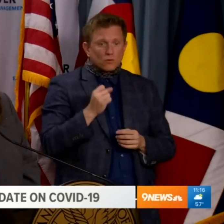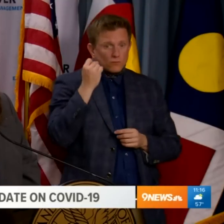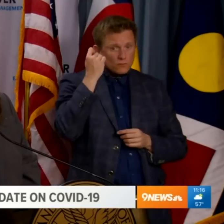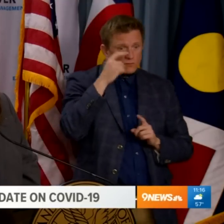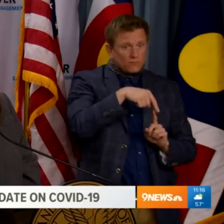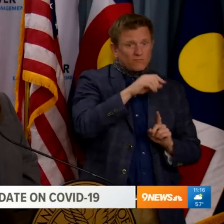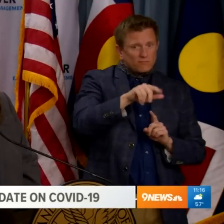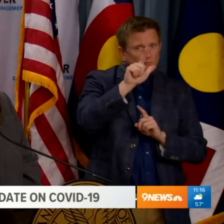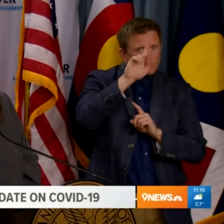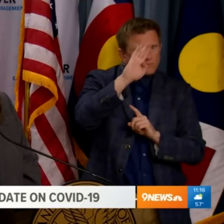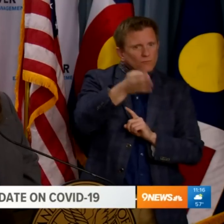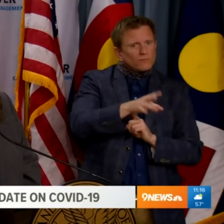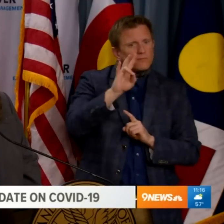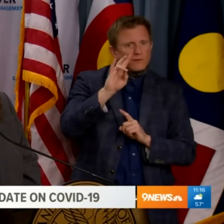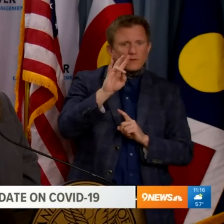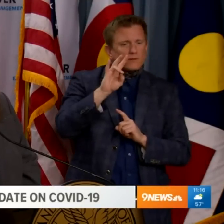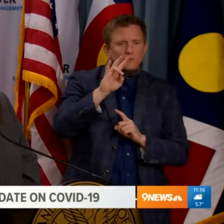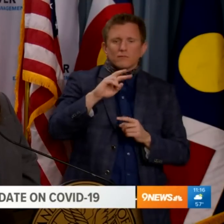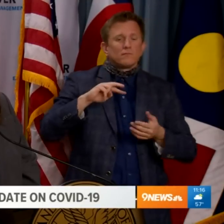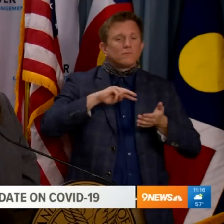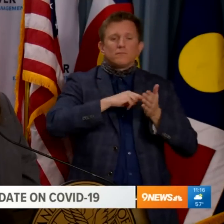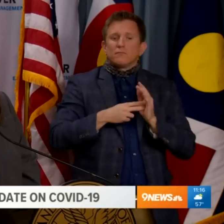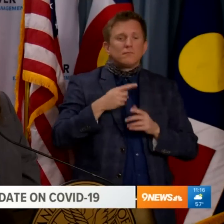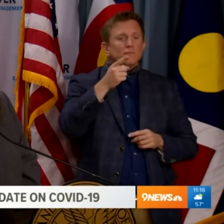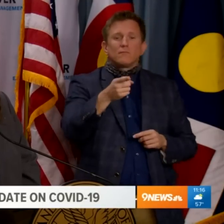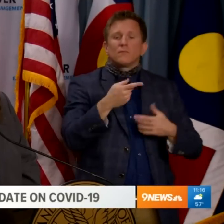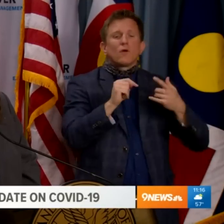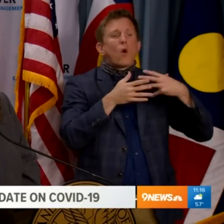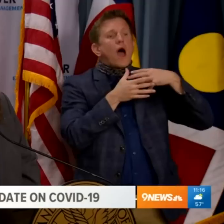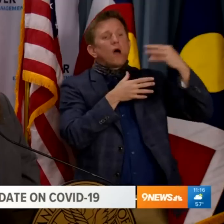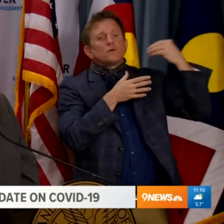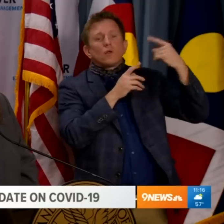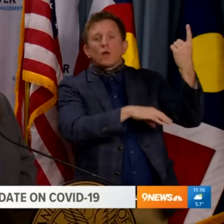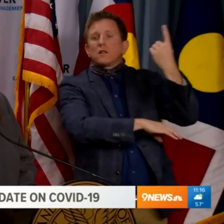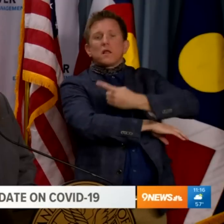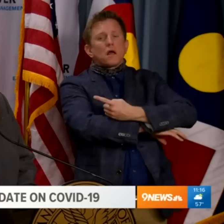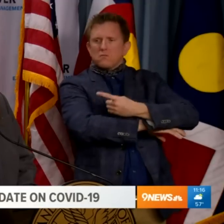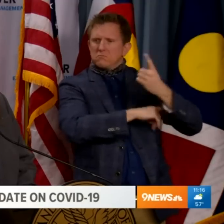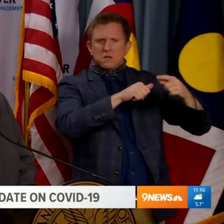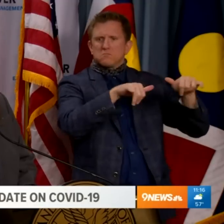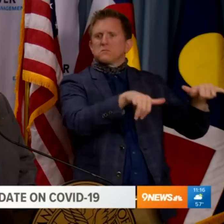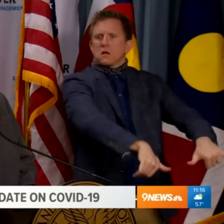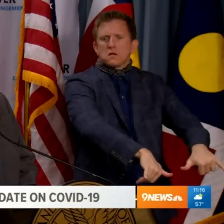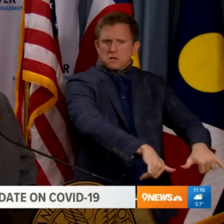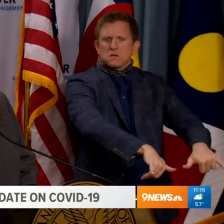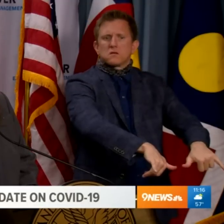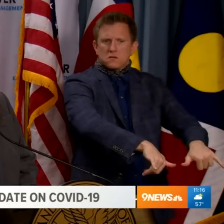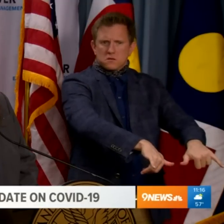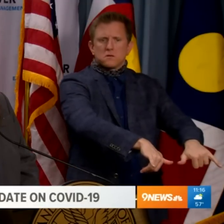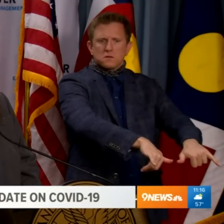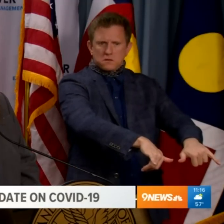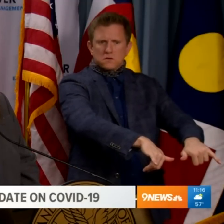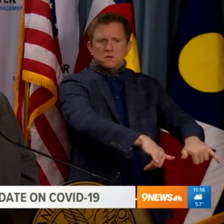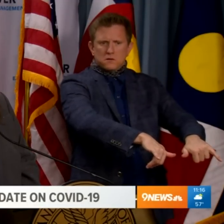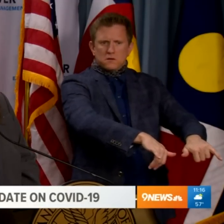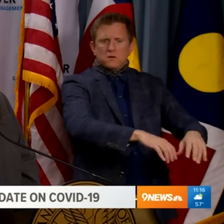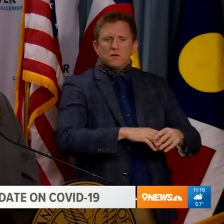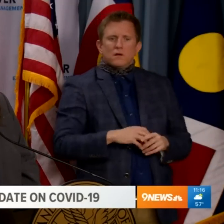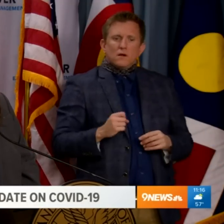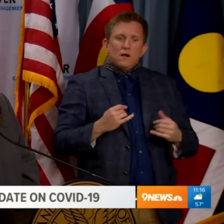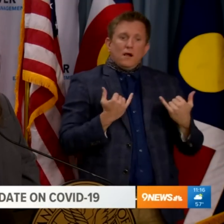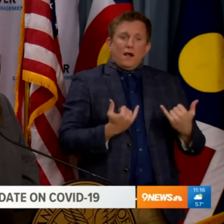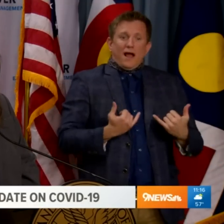staff and guests will be at the Coliseum. And the Dolores Project, which is reducing its number of guests served in order to provide greater